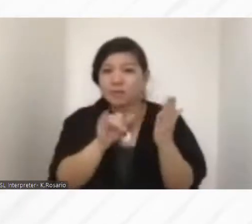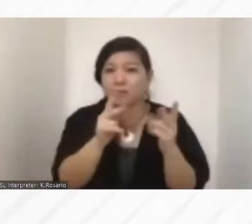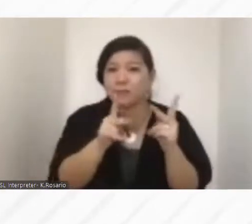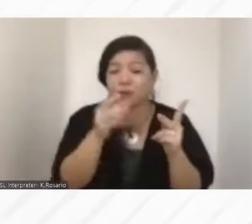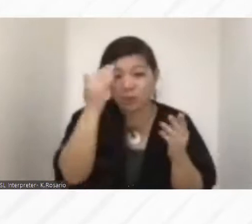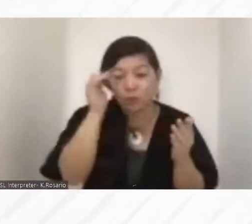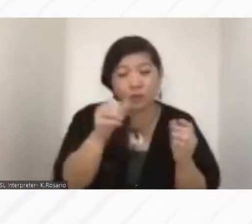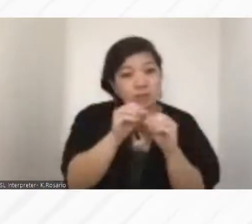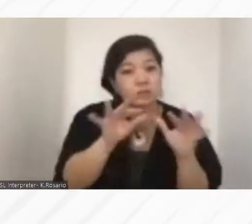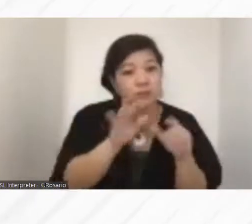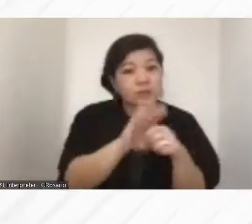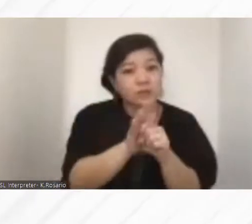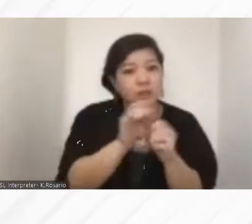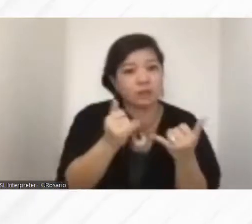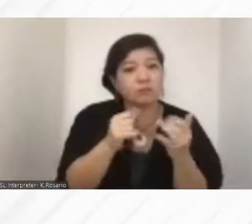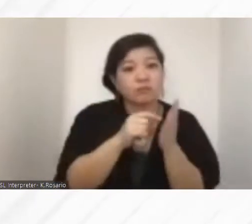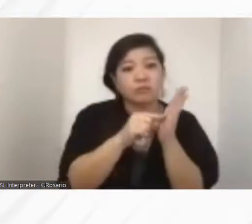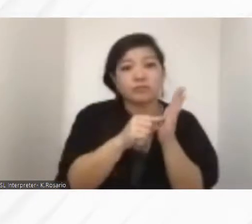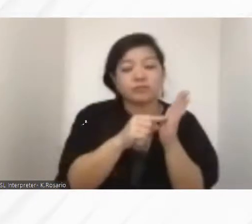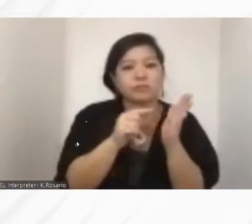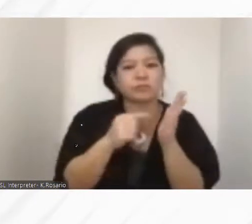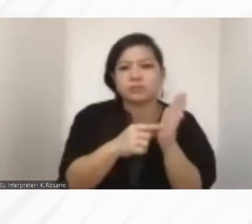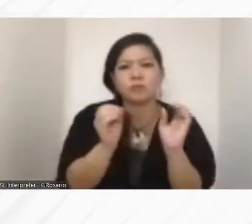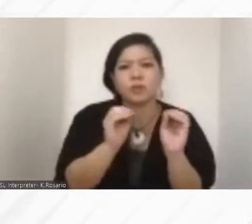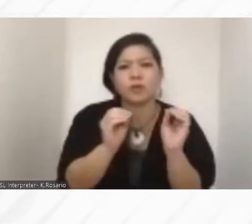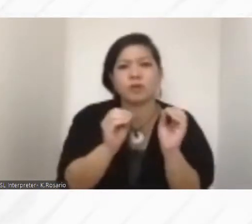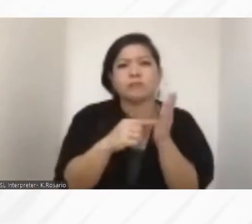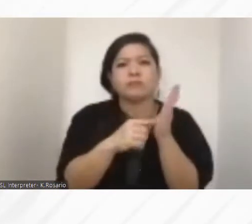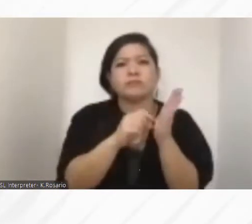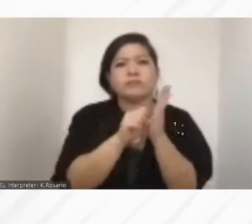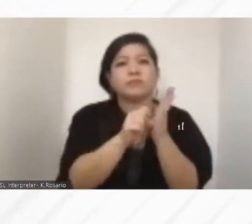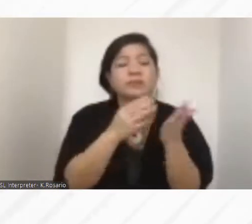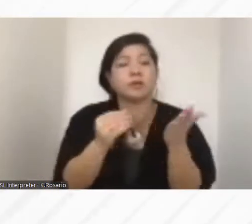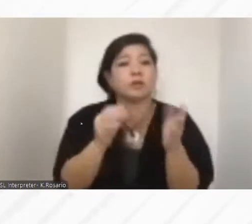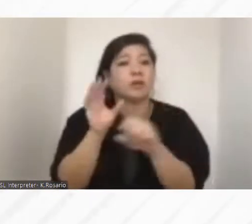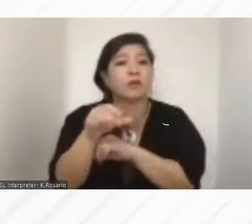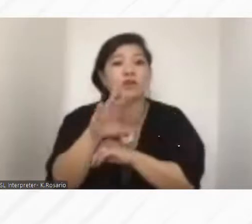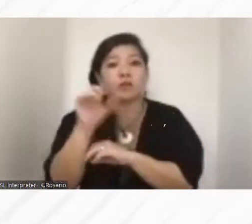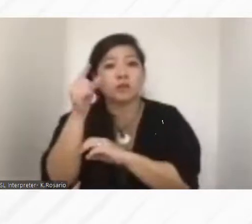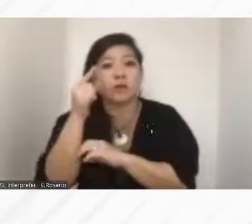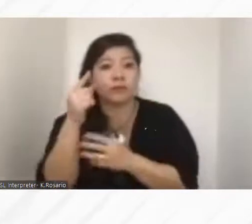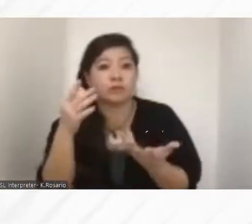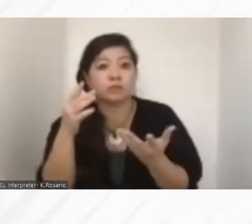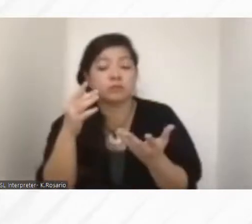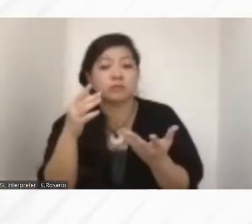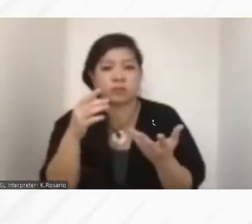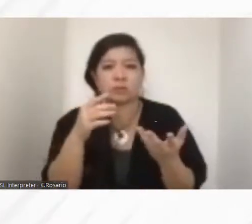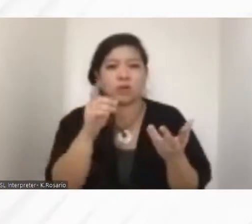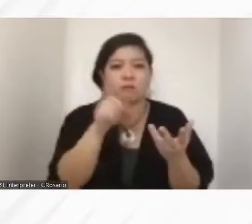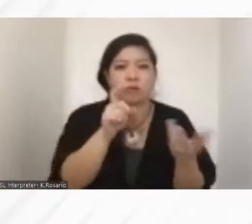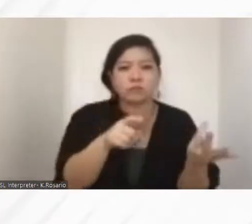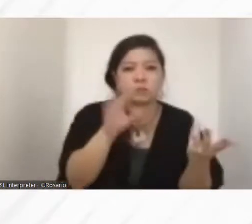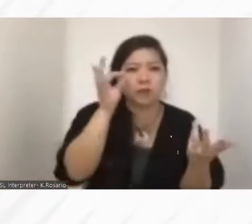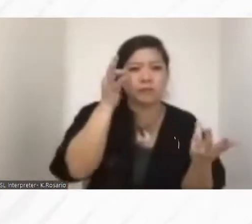spread this virus asymptomatically, then you force health officials' hands, you force your governor's hands, and you have to lock down